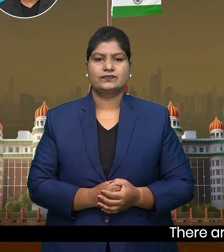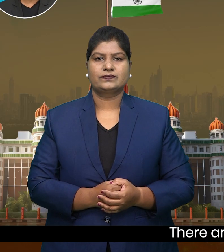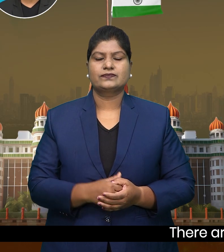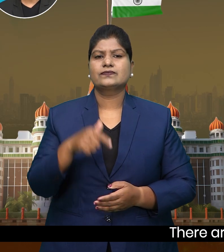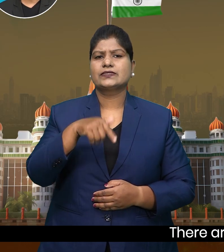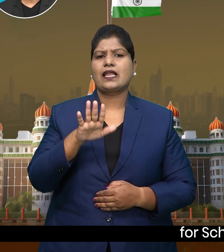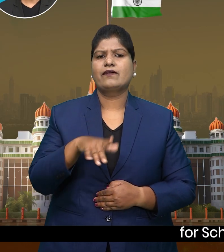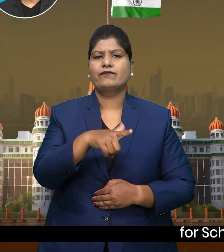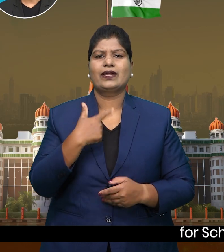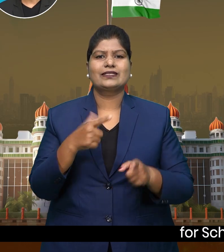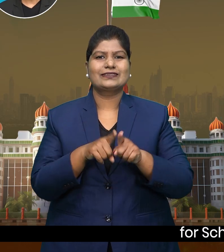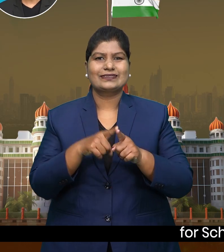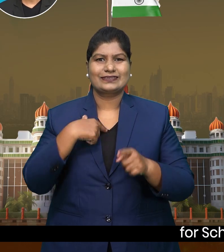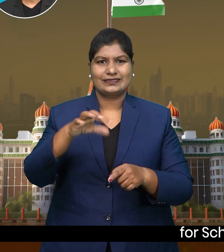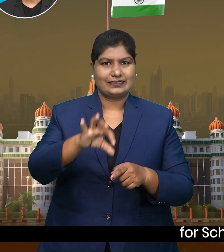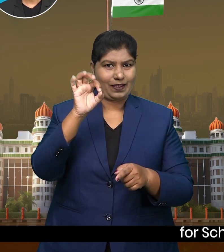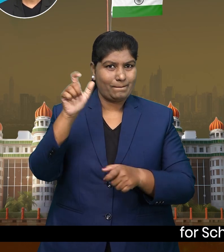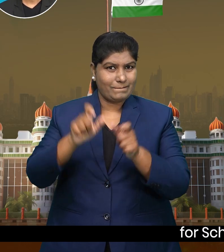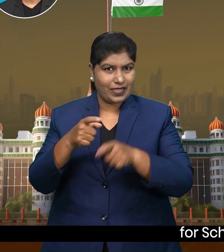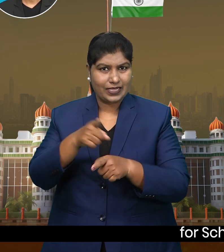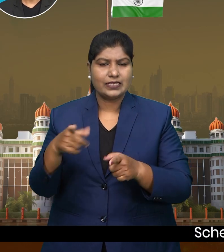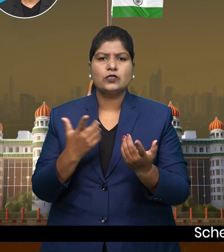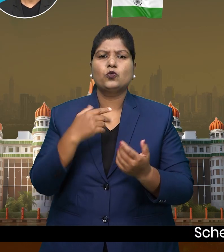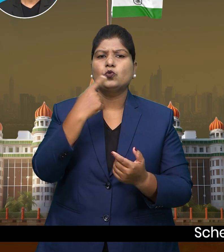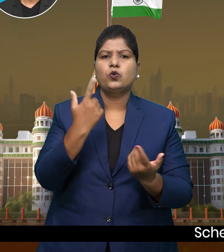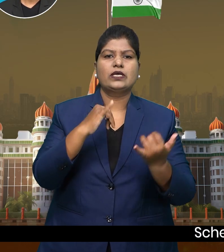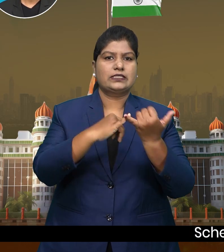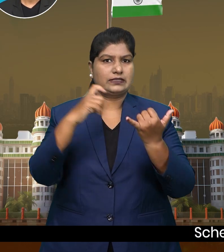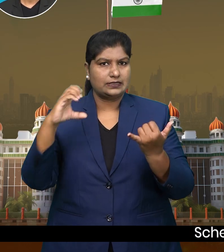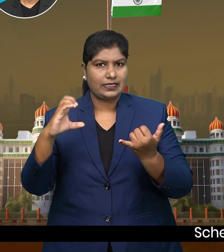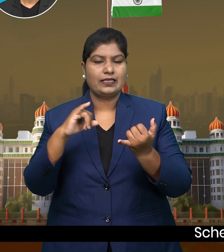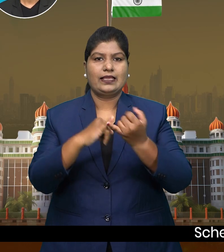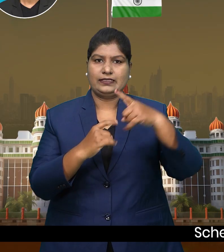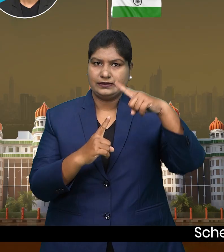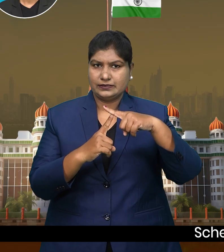There are seats reserved for scheduled castes, scheduled tribes,